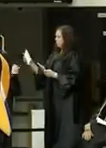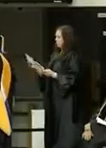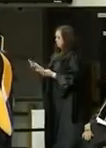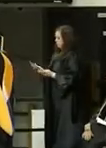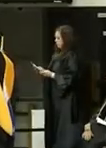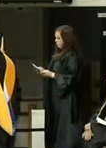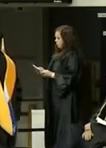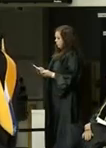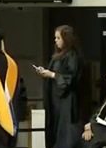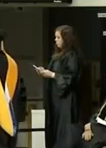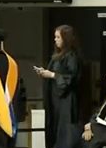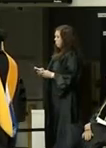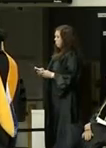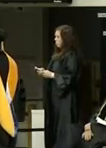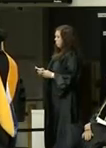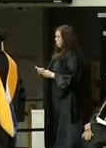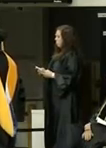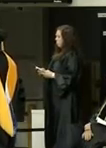distinction.